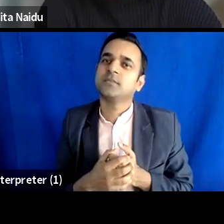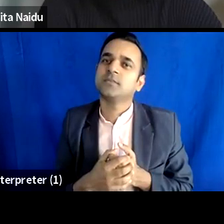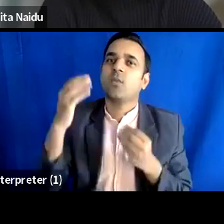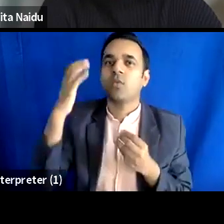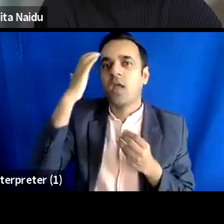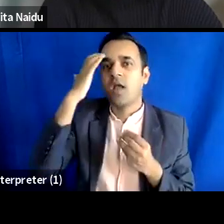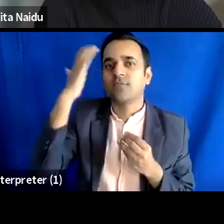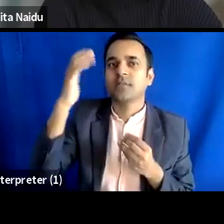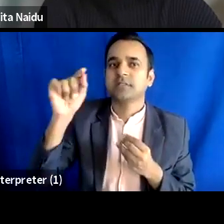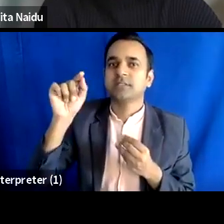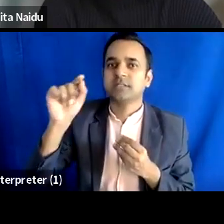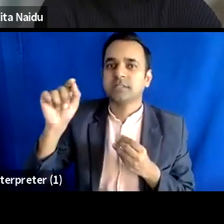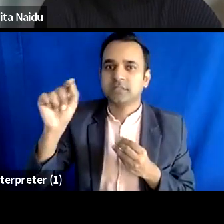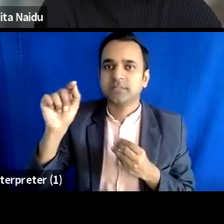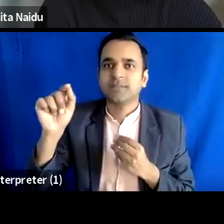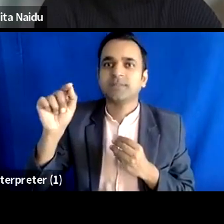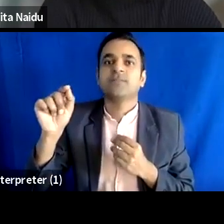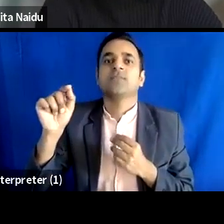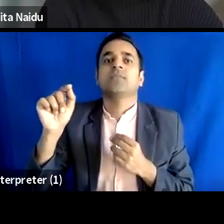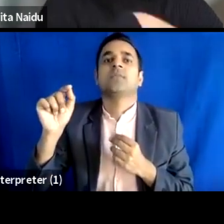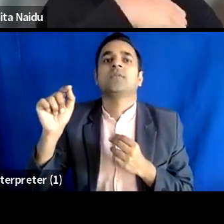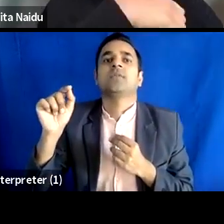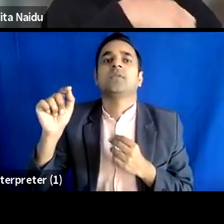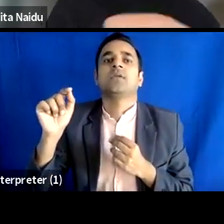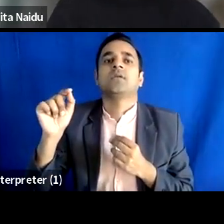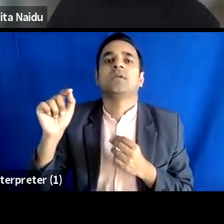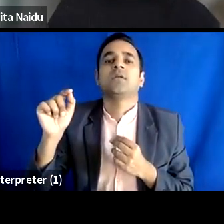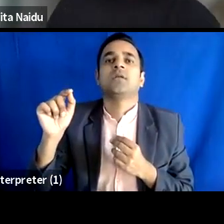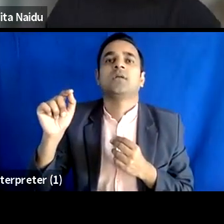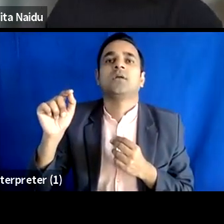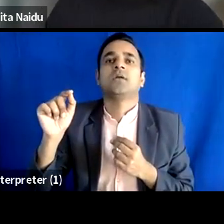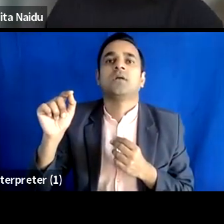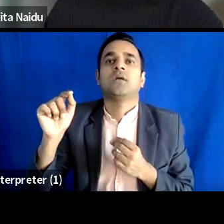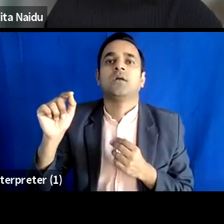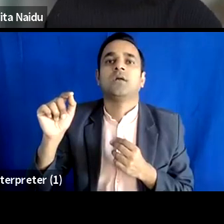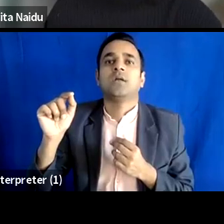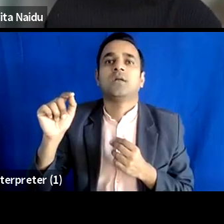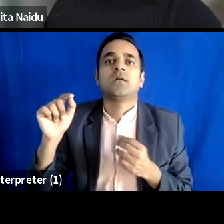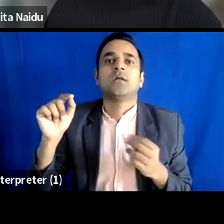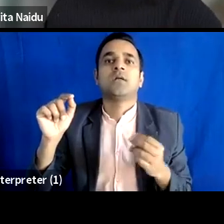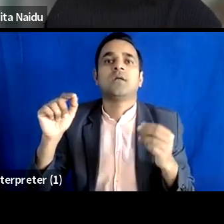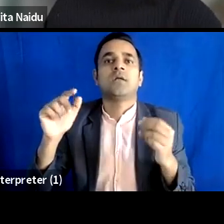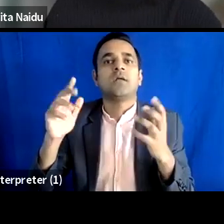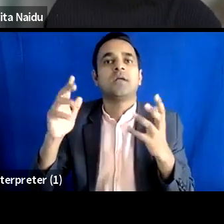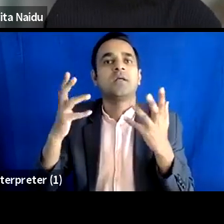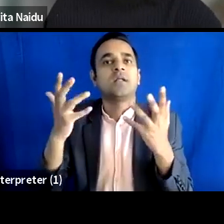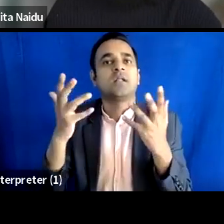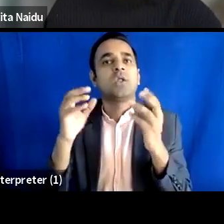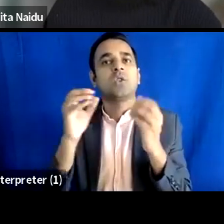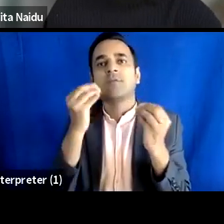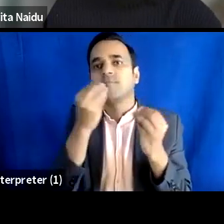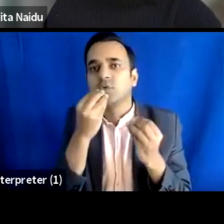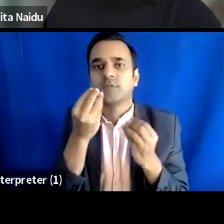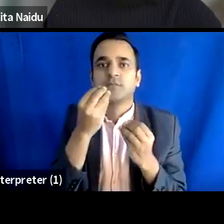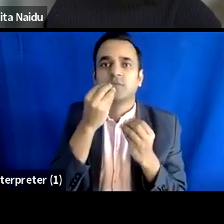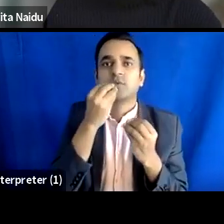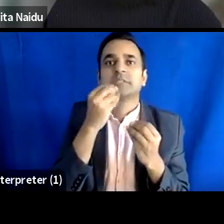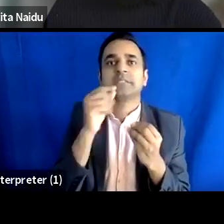And how does it work that this chain supermarket is suddenly